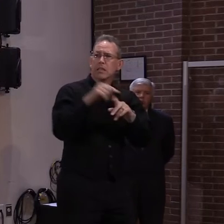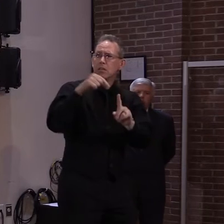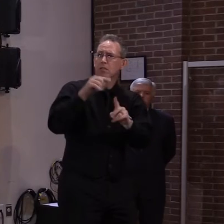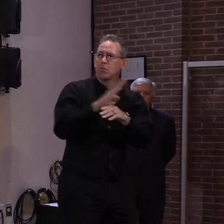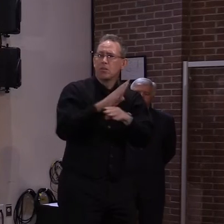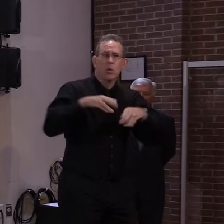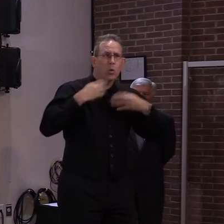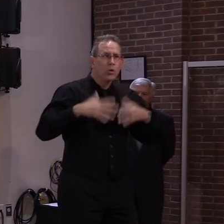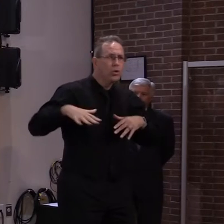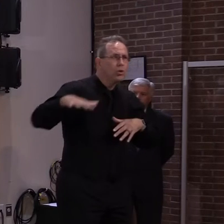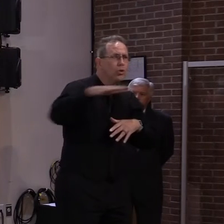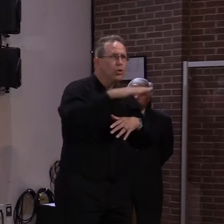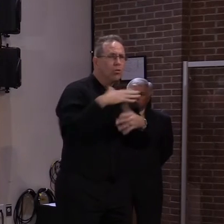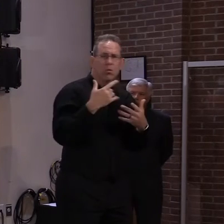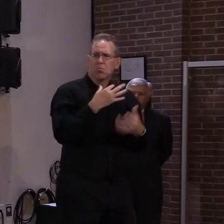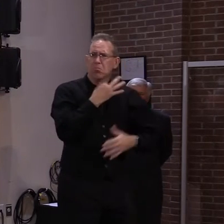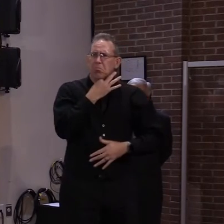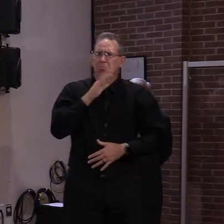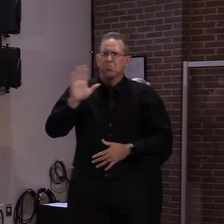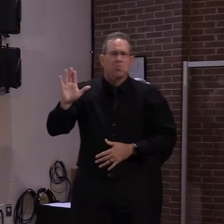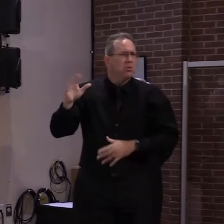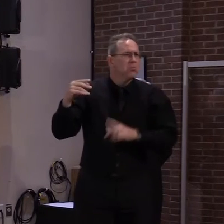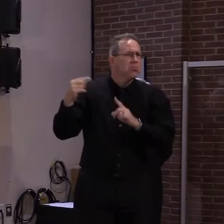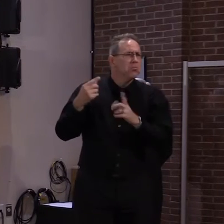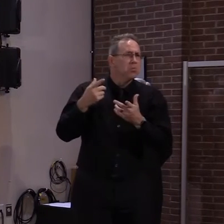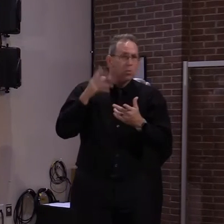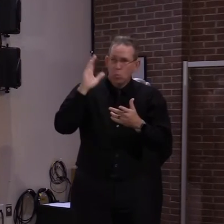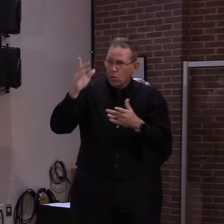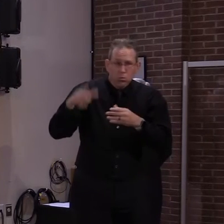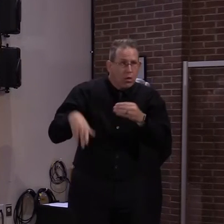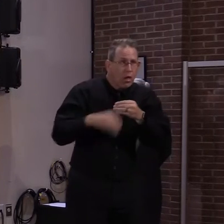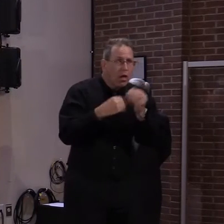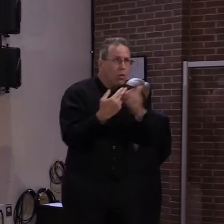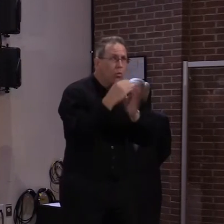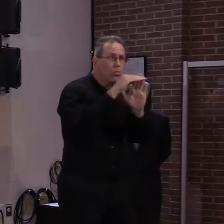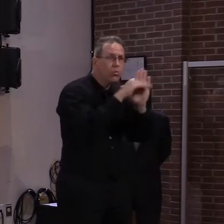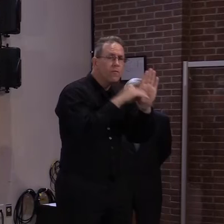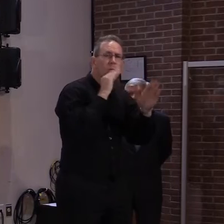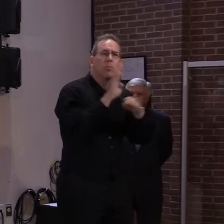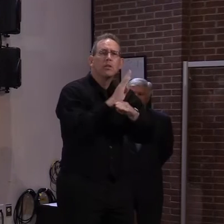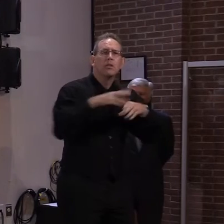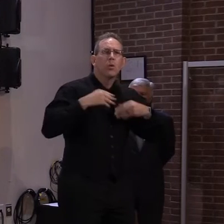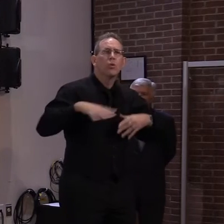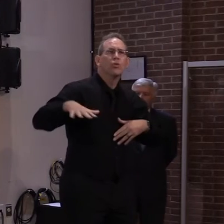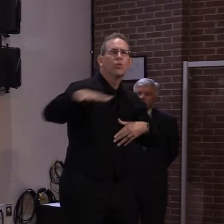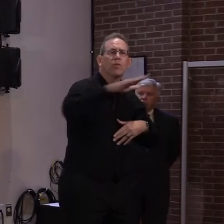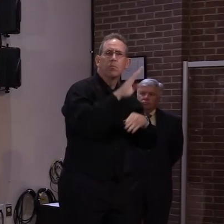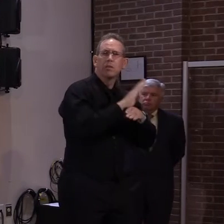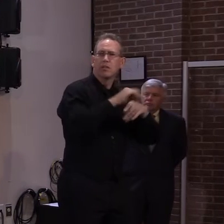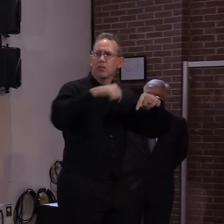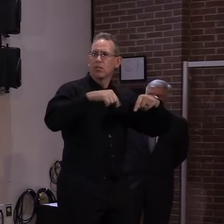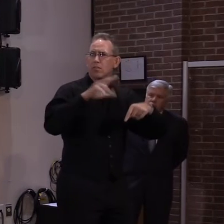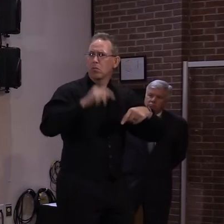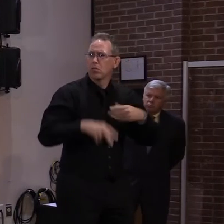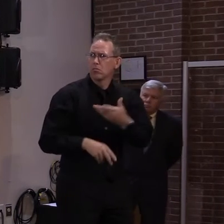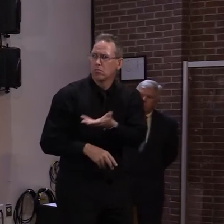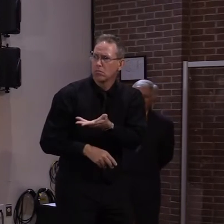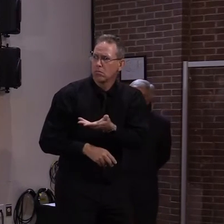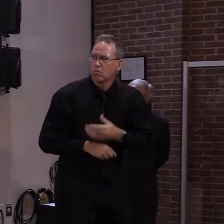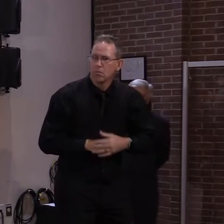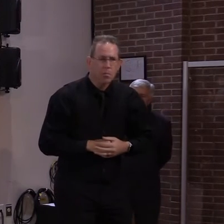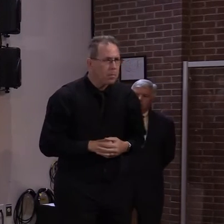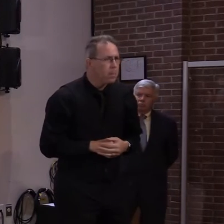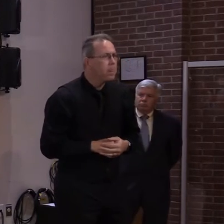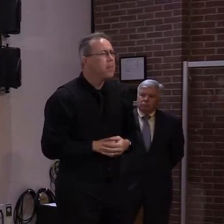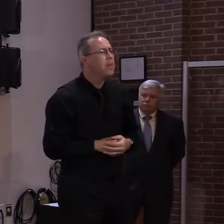business restrictions to come back? Or do you think that our high vaccination rate is just going to keep things okay? I think what